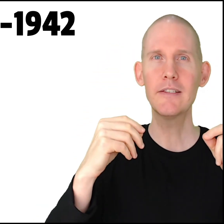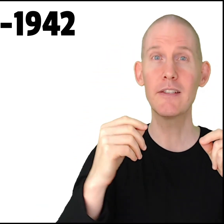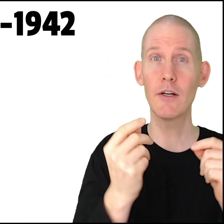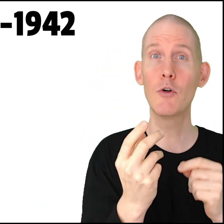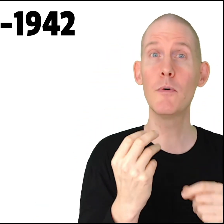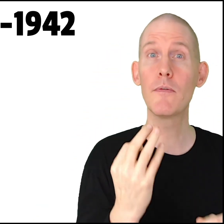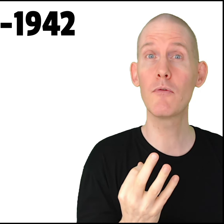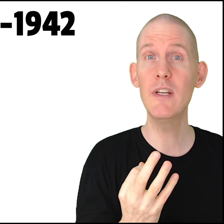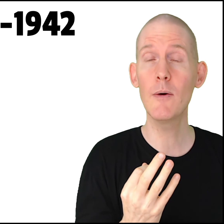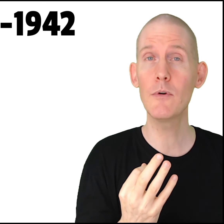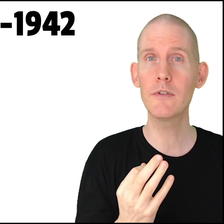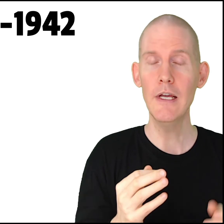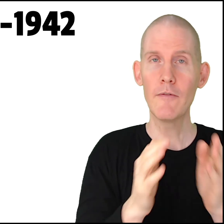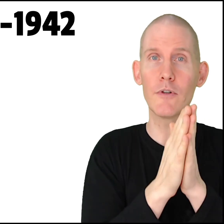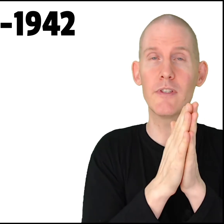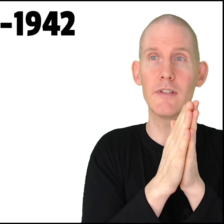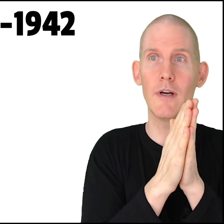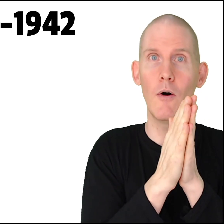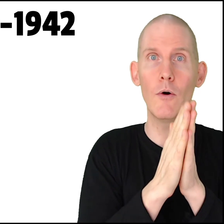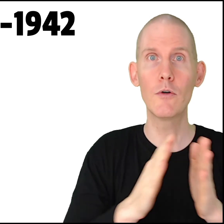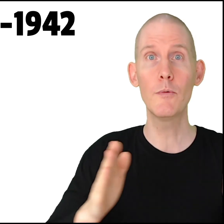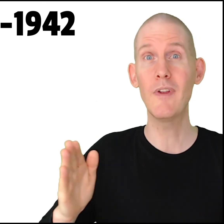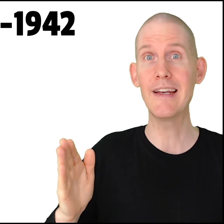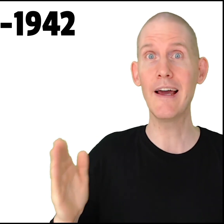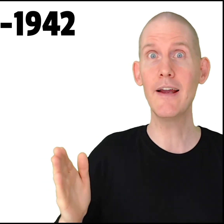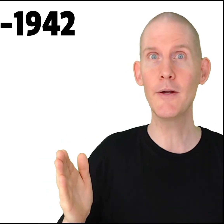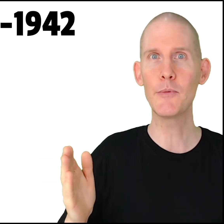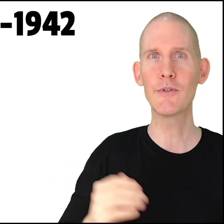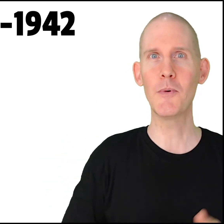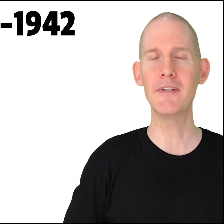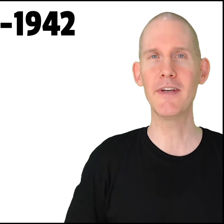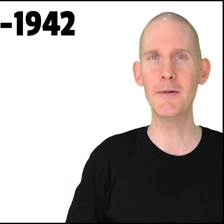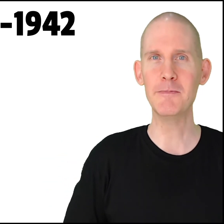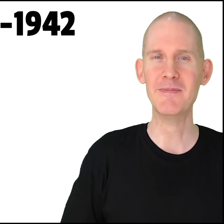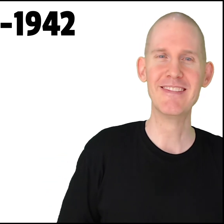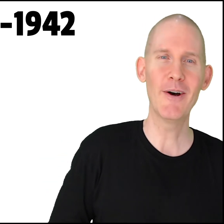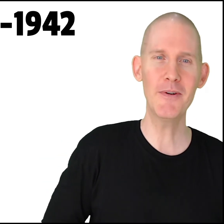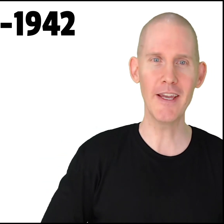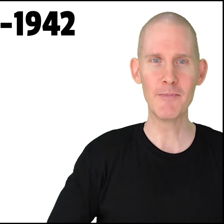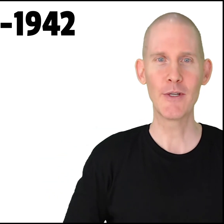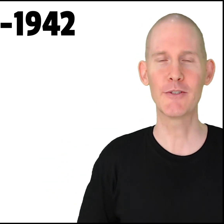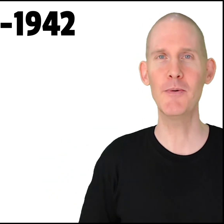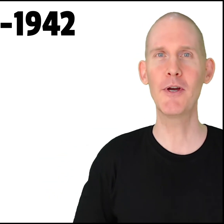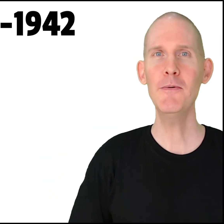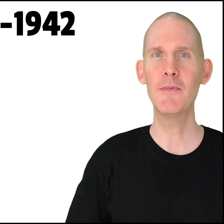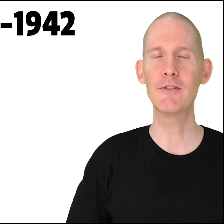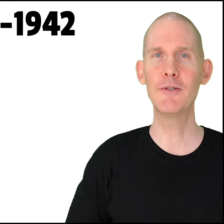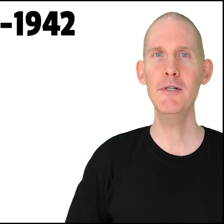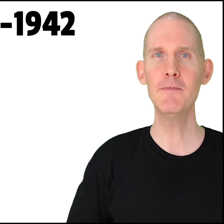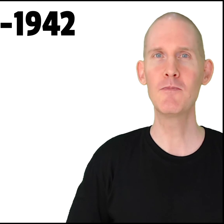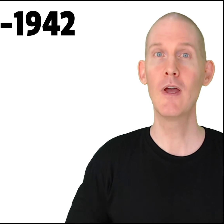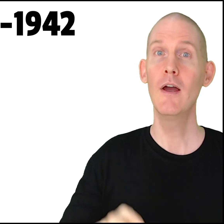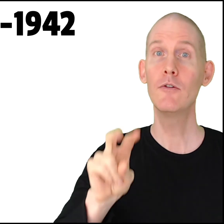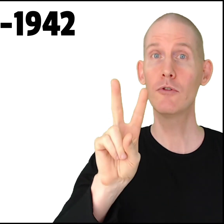a group of 3 numbers versus a whole group of like 9 numbers at one time. Okay, so here we go. Let's do it.